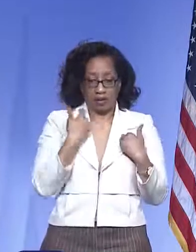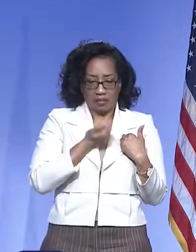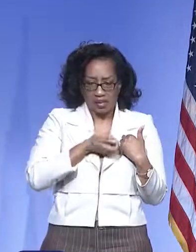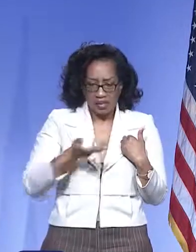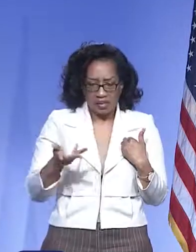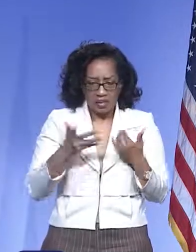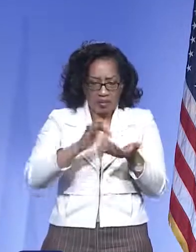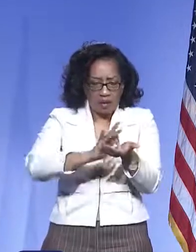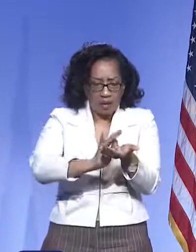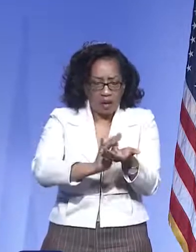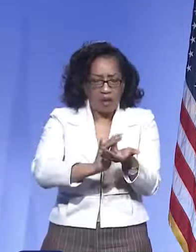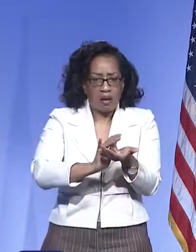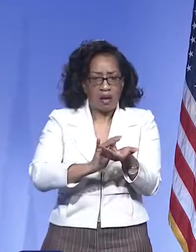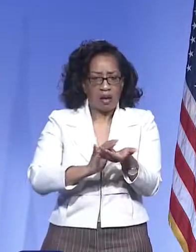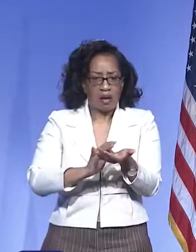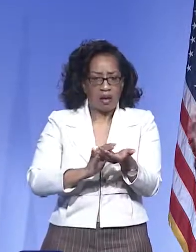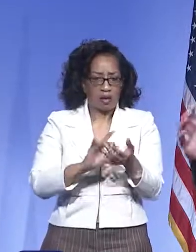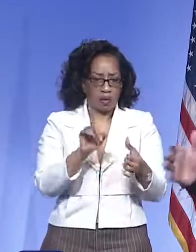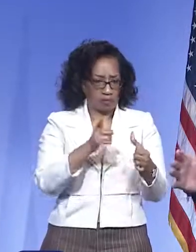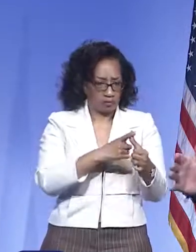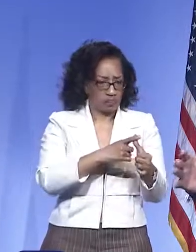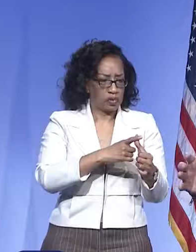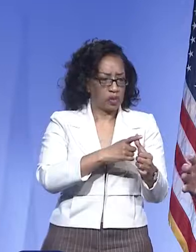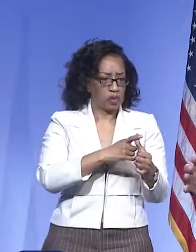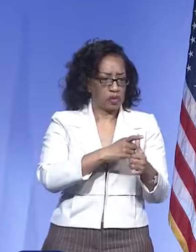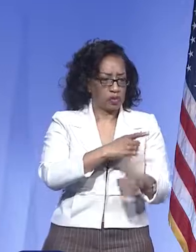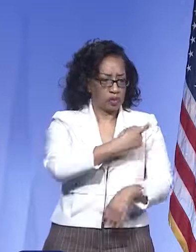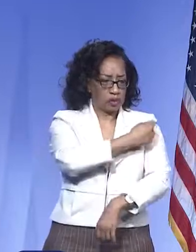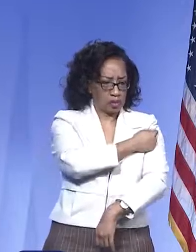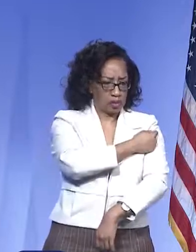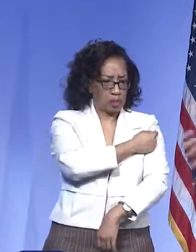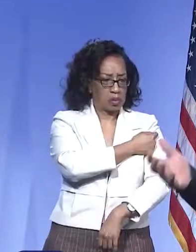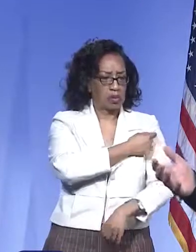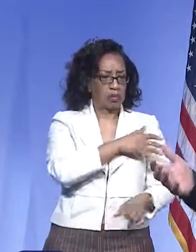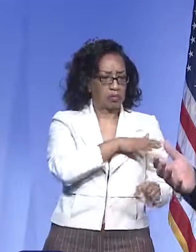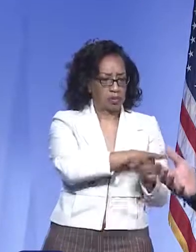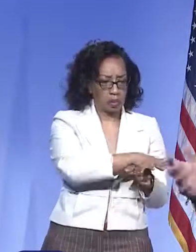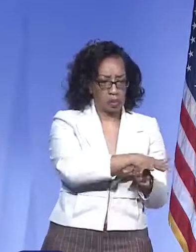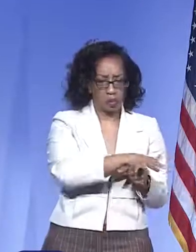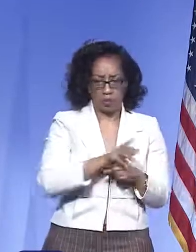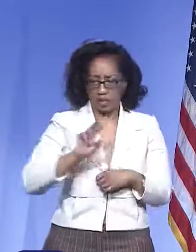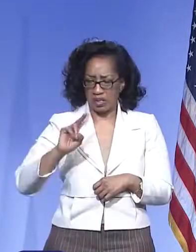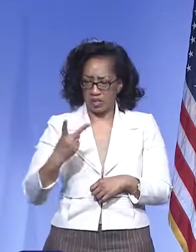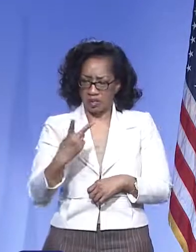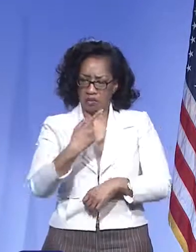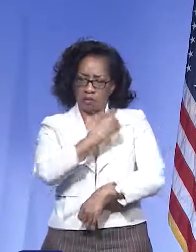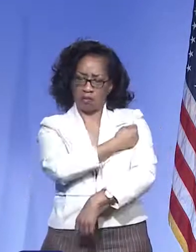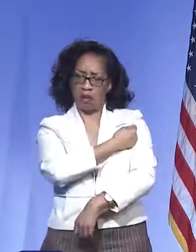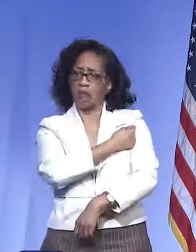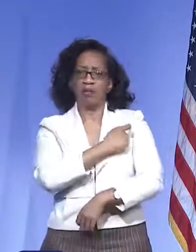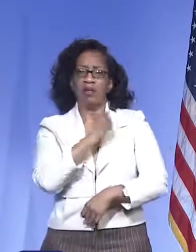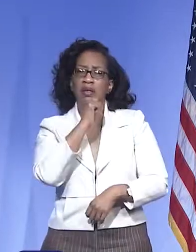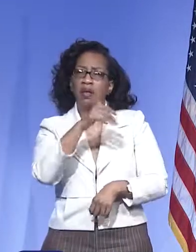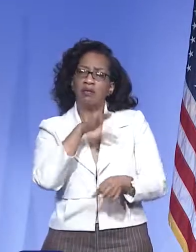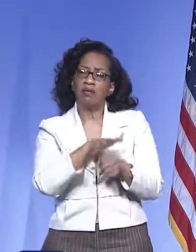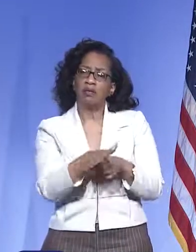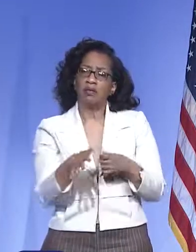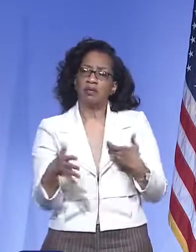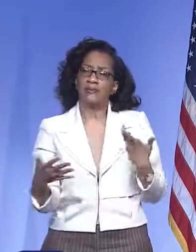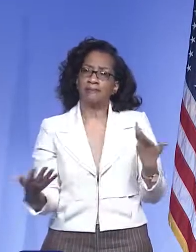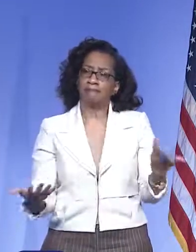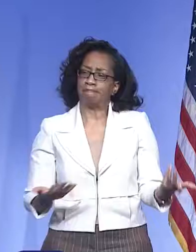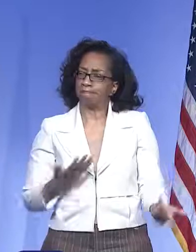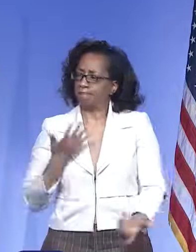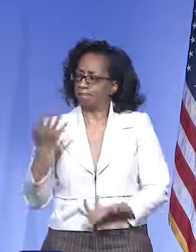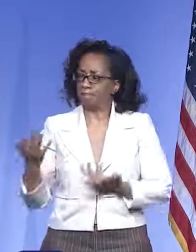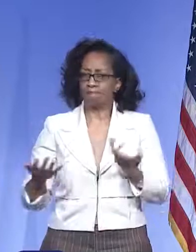have first dose appointments that are filled, second dose appointments that remain unfilled, and so you make